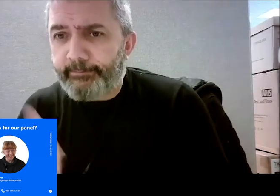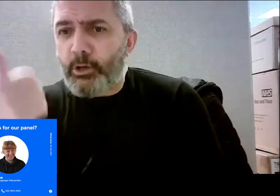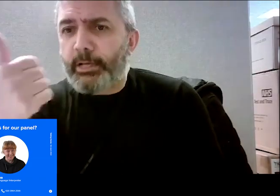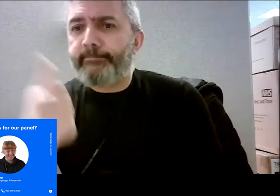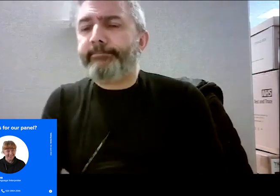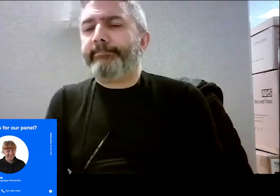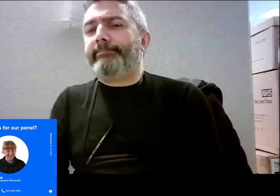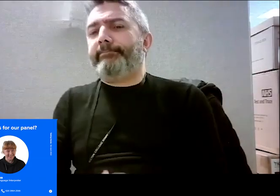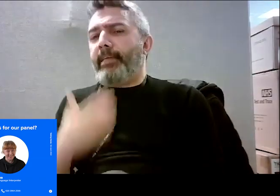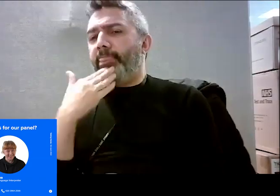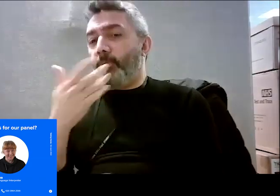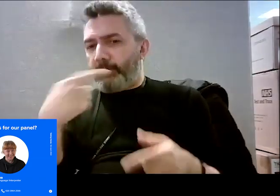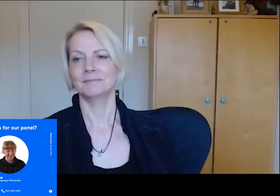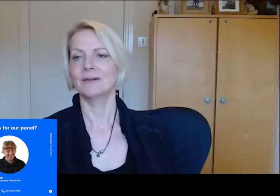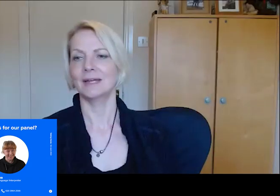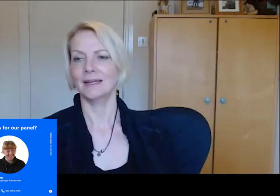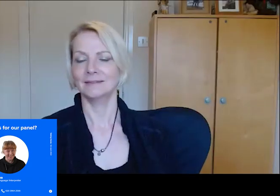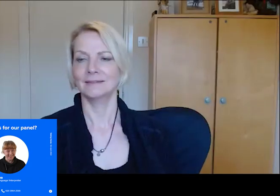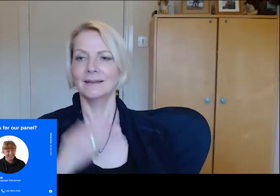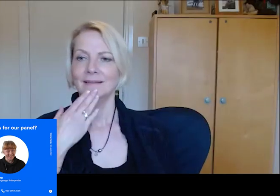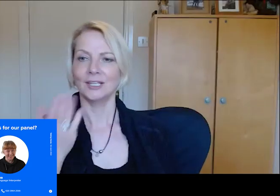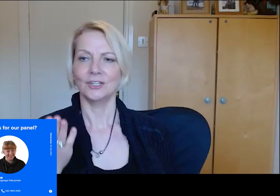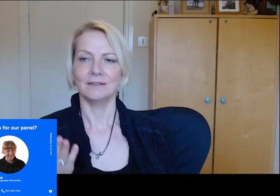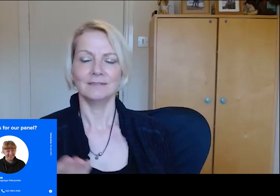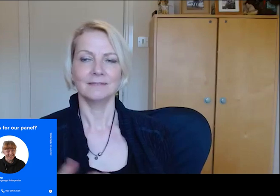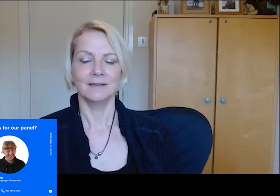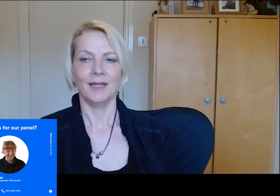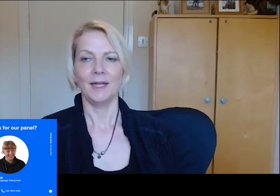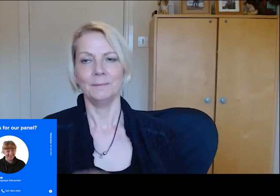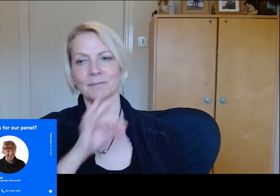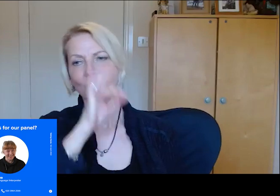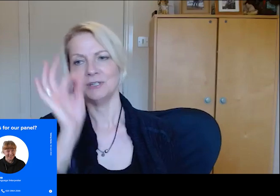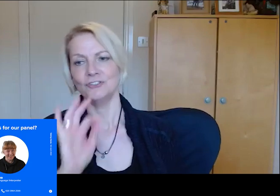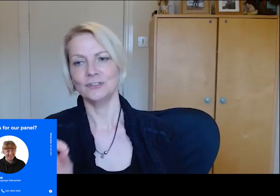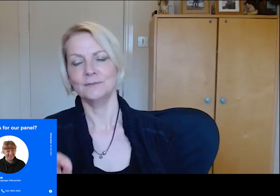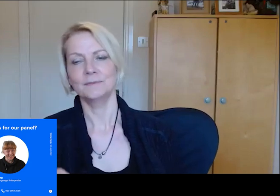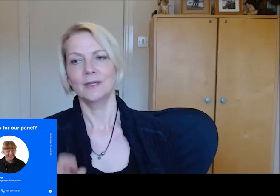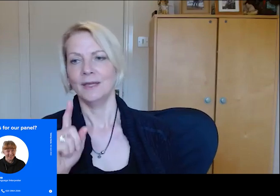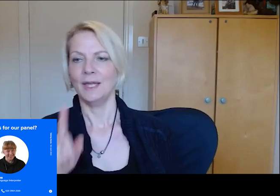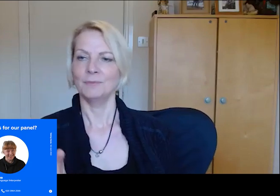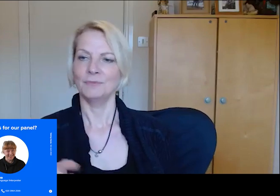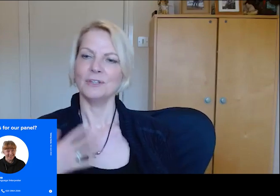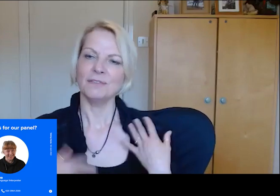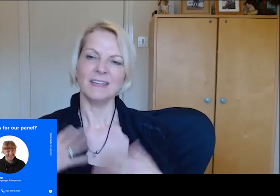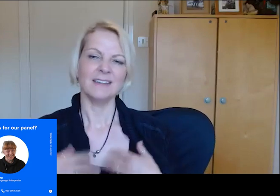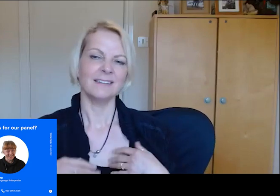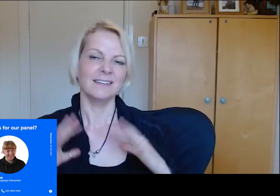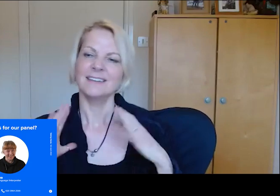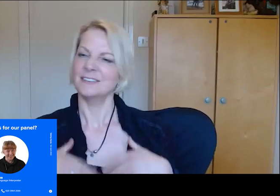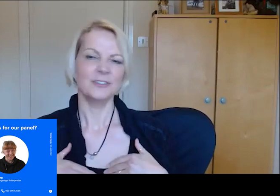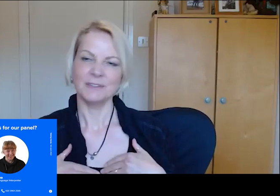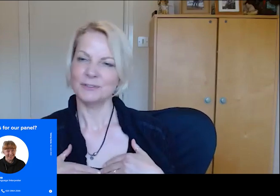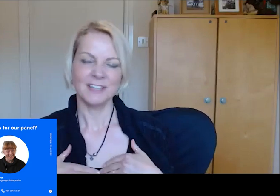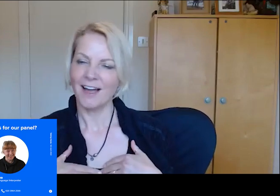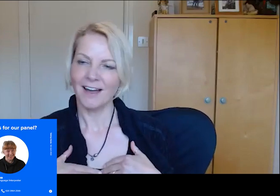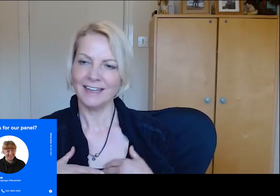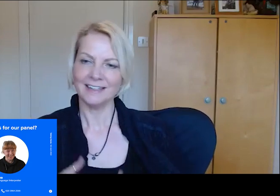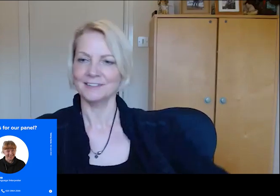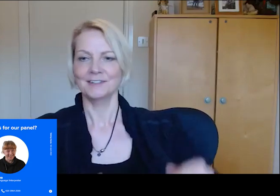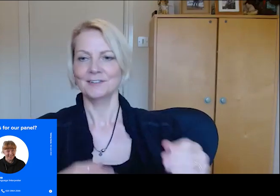English. Okay, thank you. Question, do you feel tired